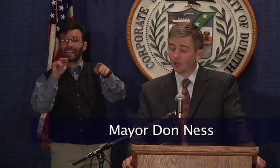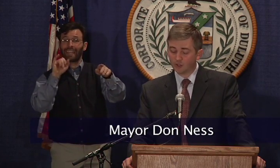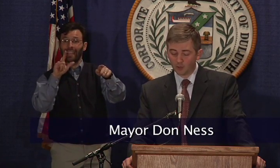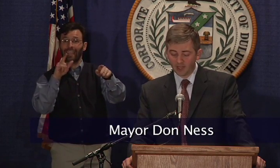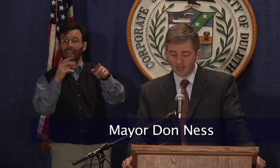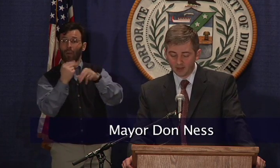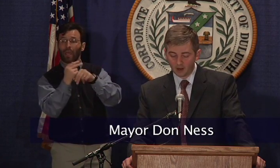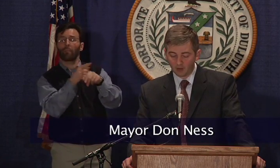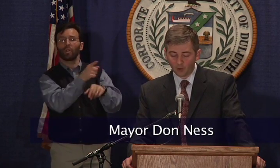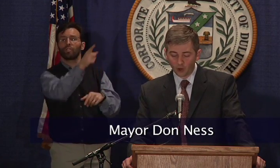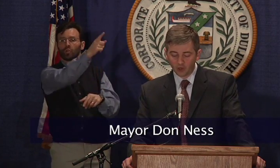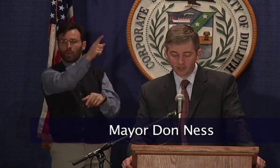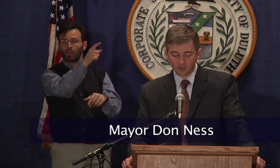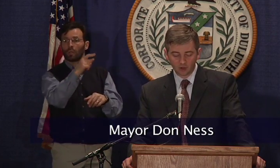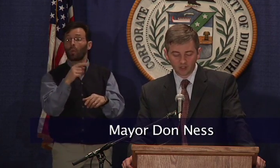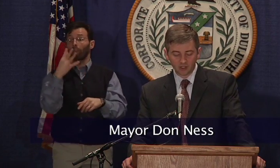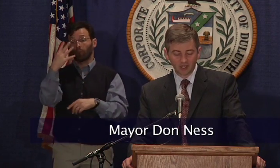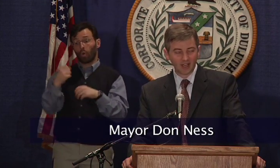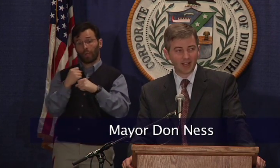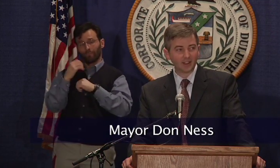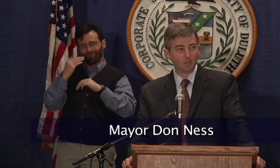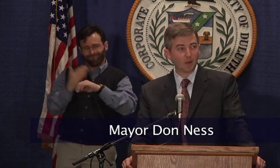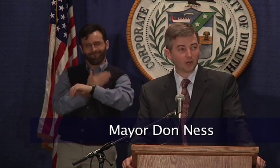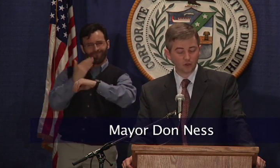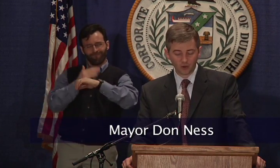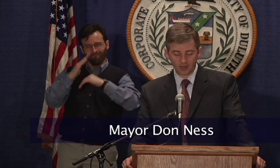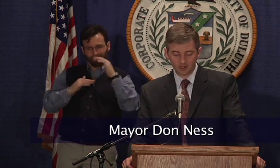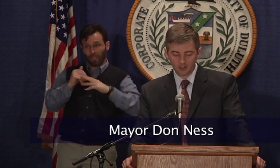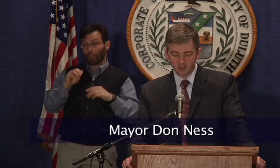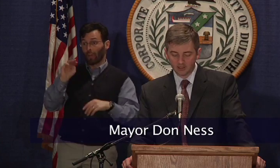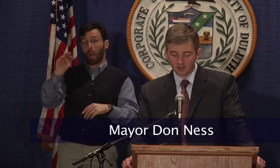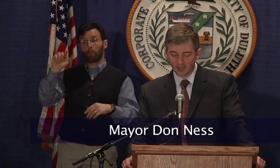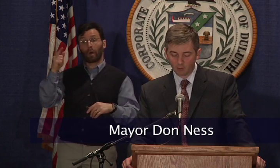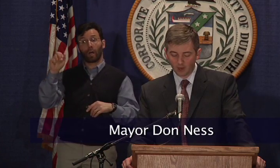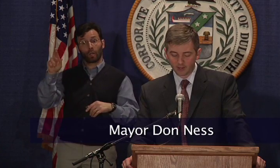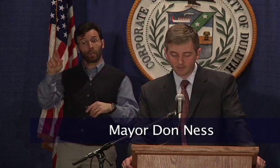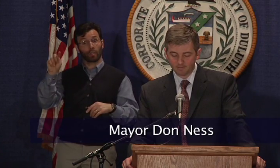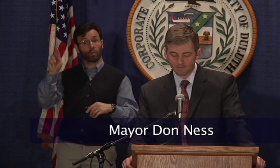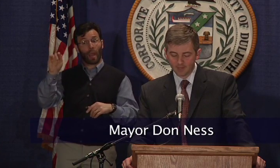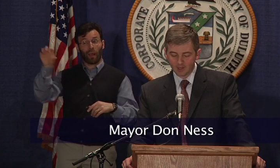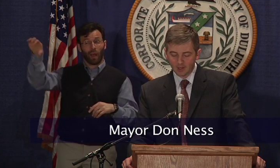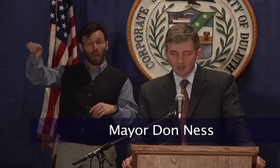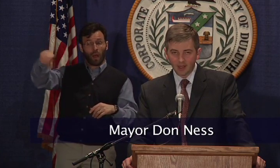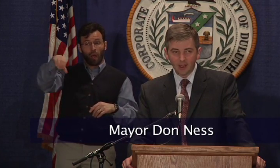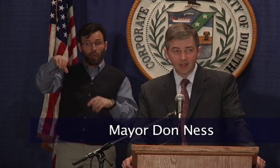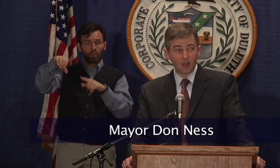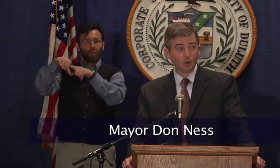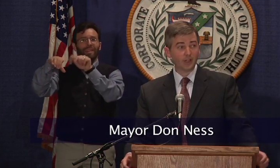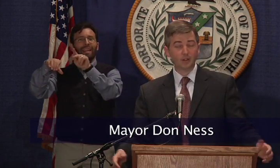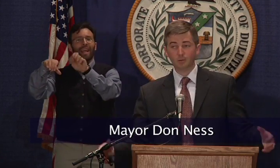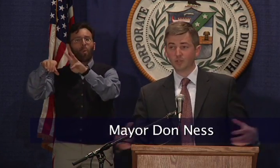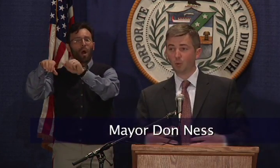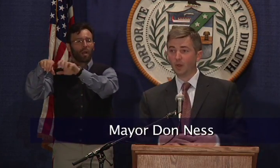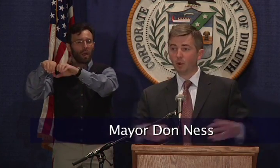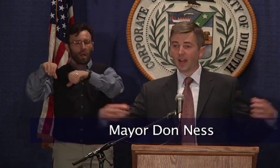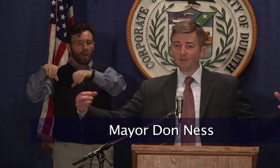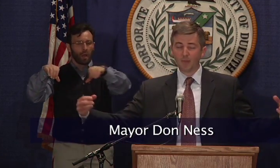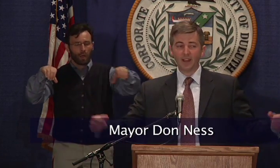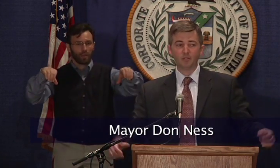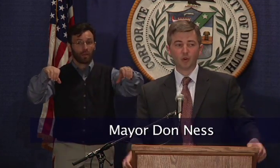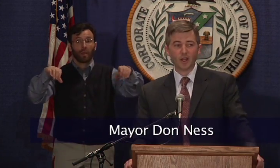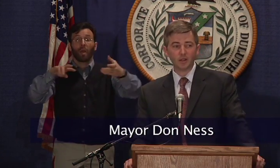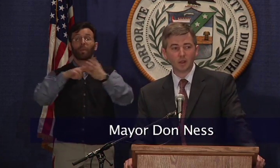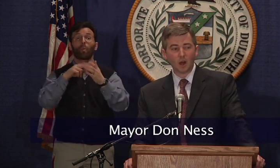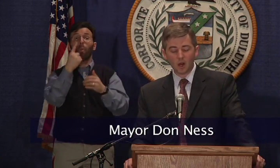year, we also begin our 4-year construction to connect the Munger Trail to the lake walk. Now, so we will